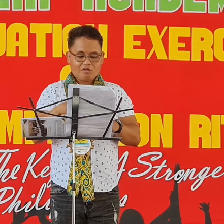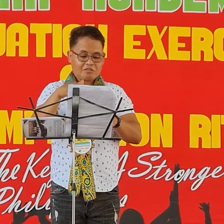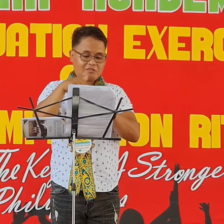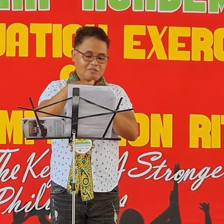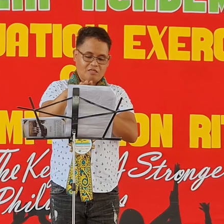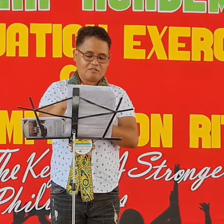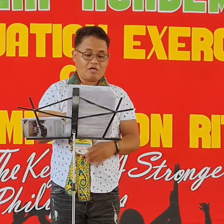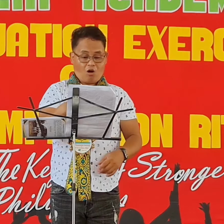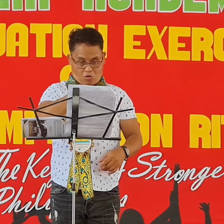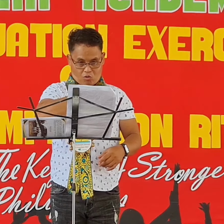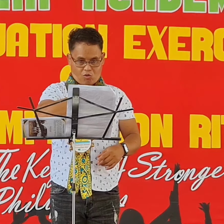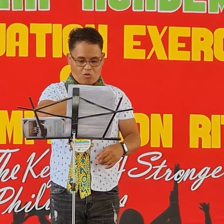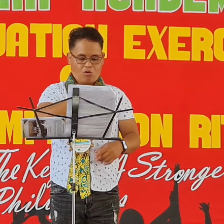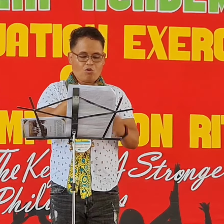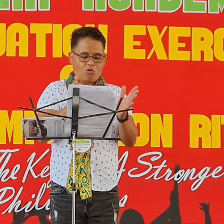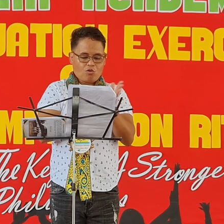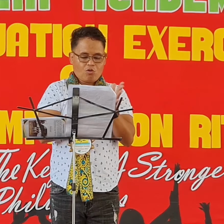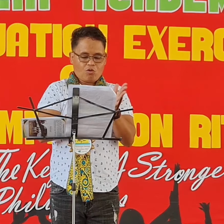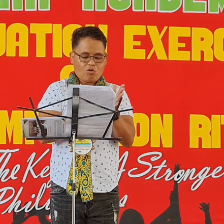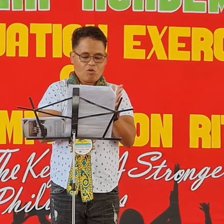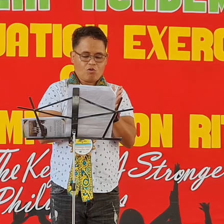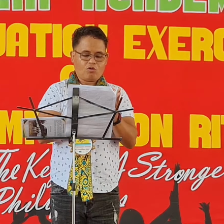If God did not use you to send me to school.